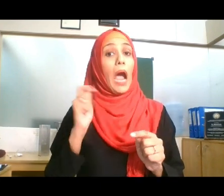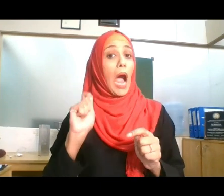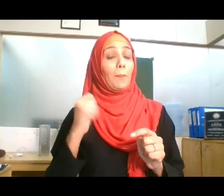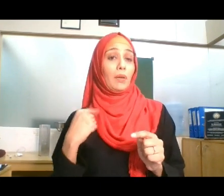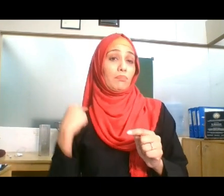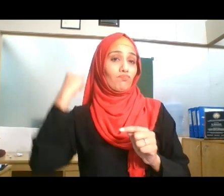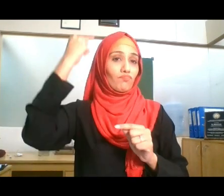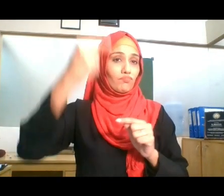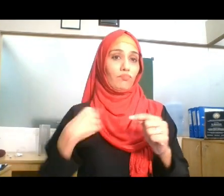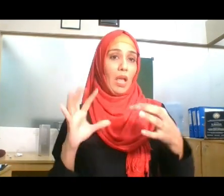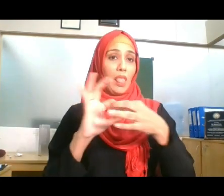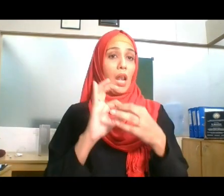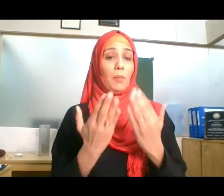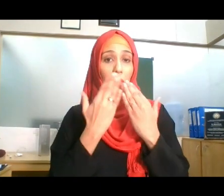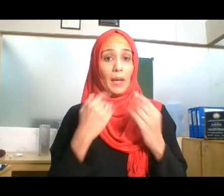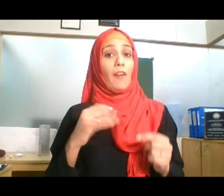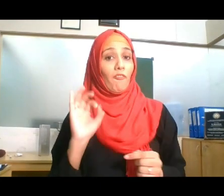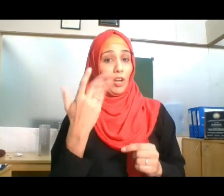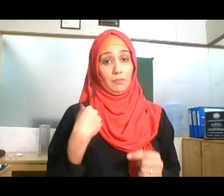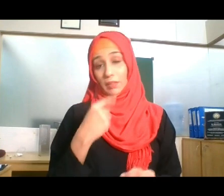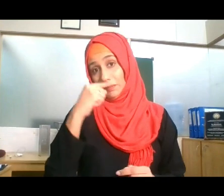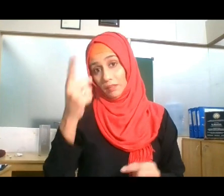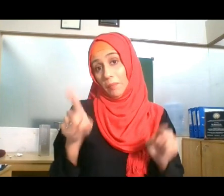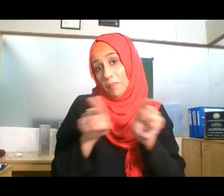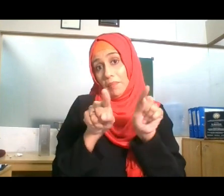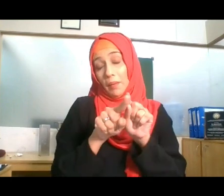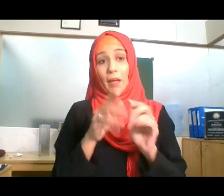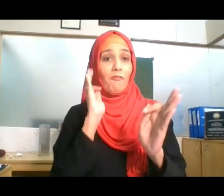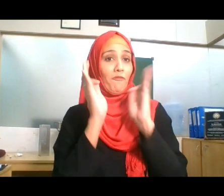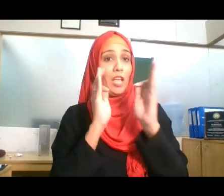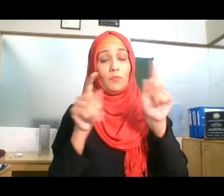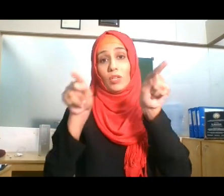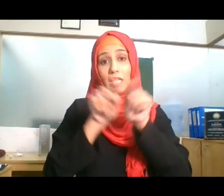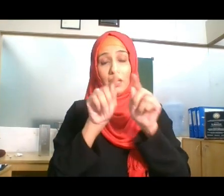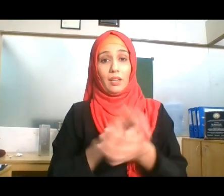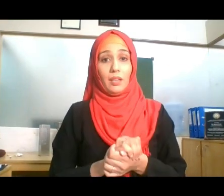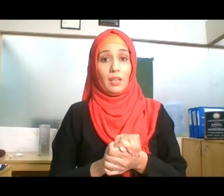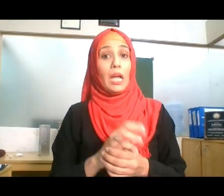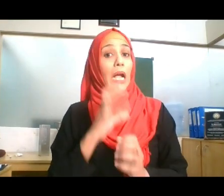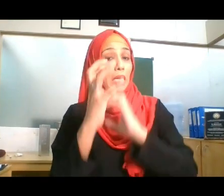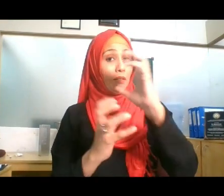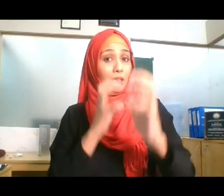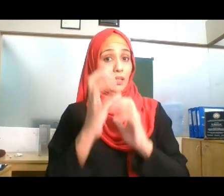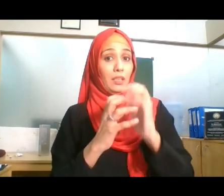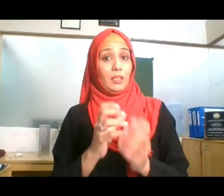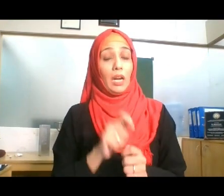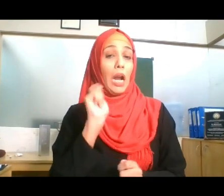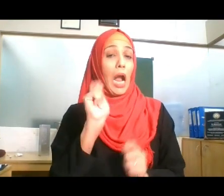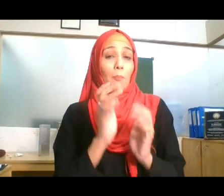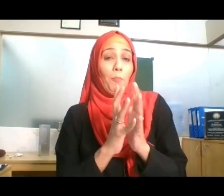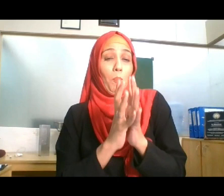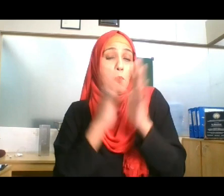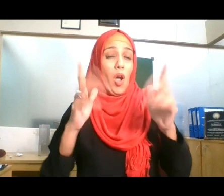and which is one of the reasons I'm so proud to be at Facebook, which is a company that is really working hard